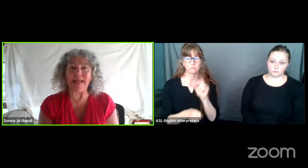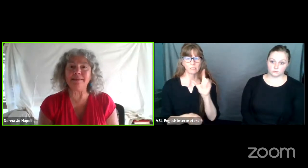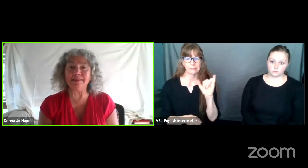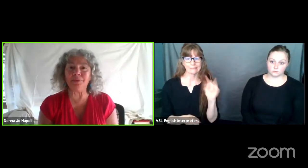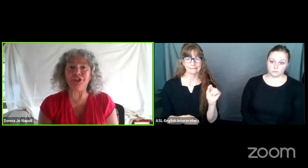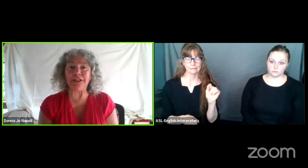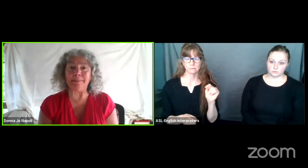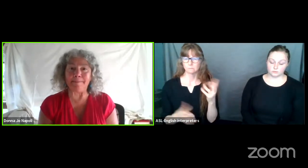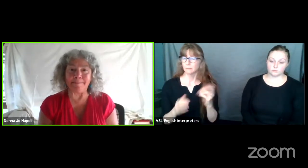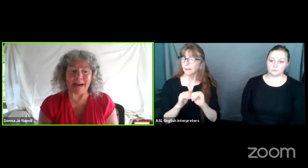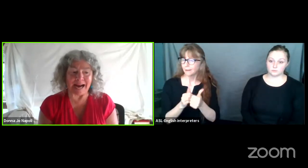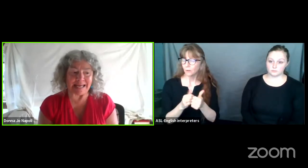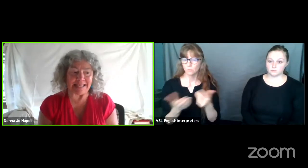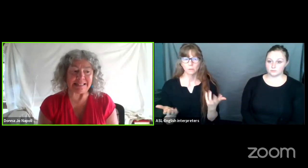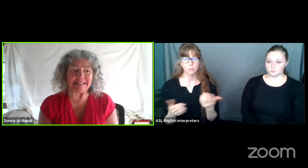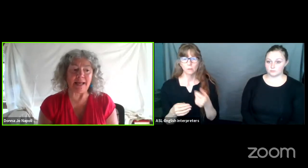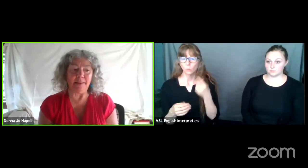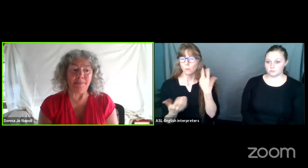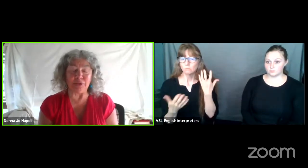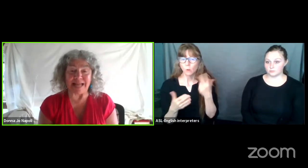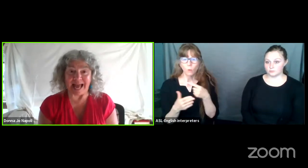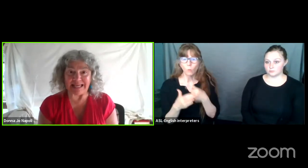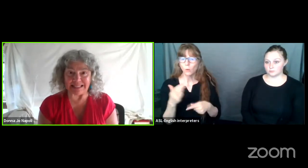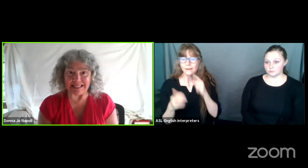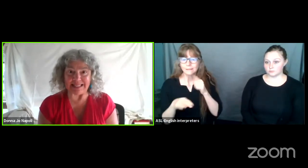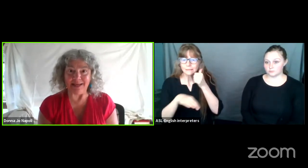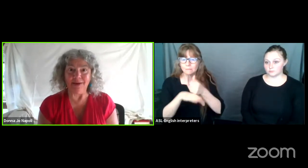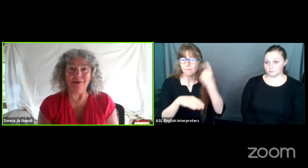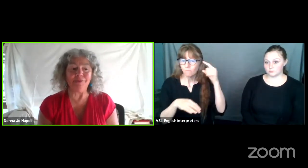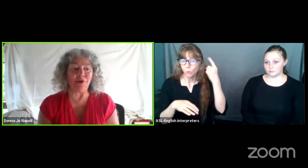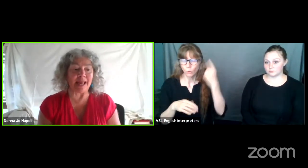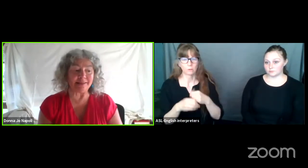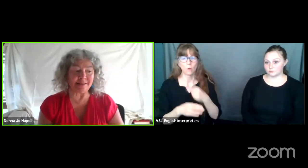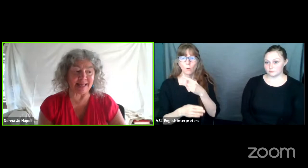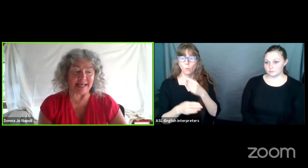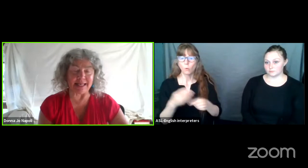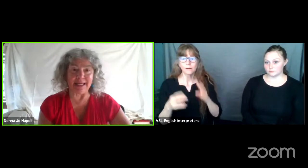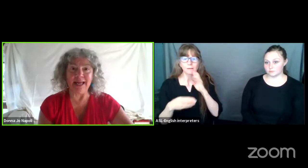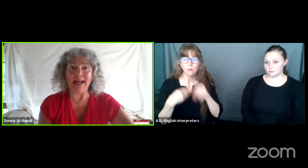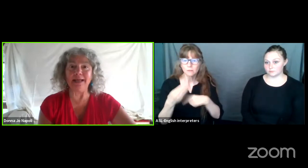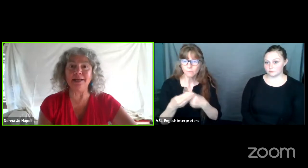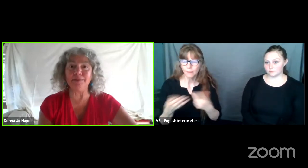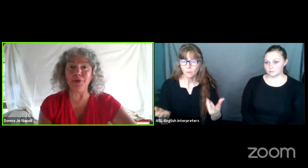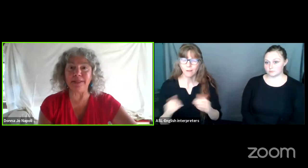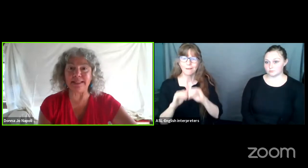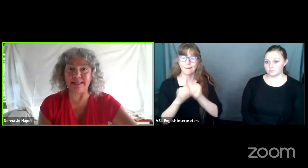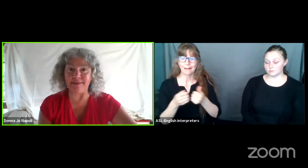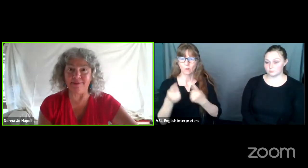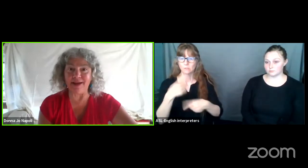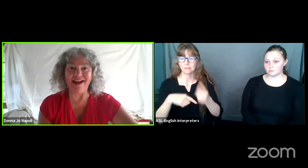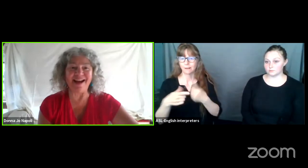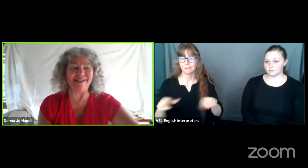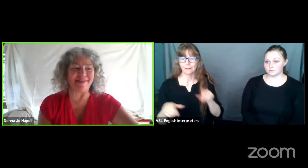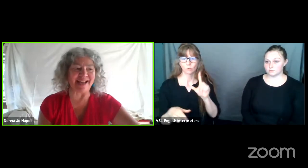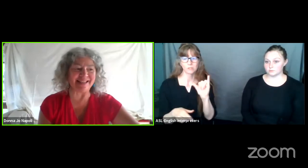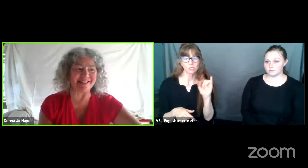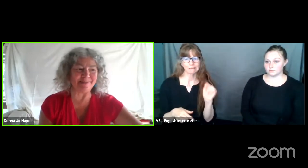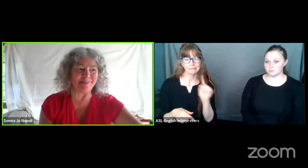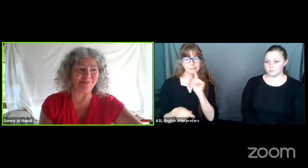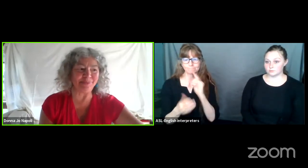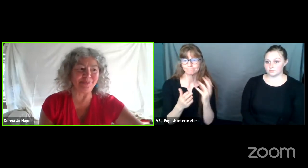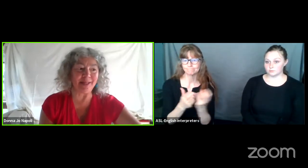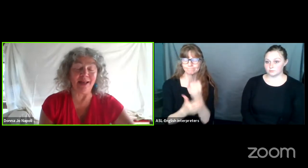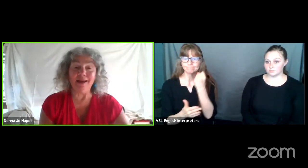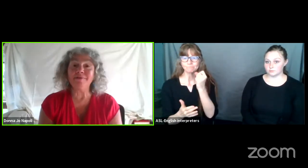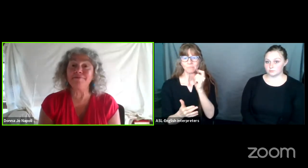and the ways in which it mines modality for aesthetic and communicative effect.